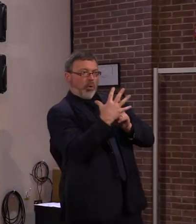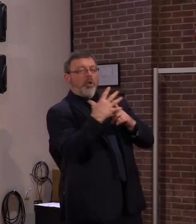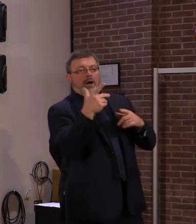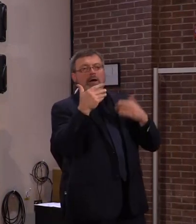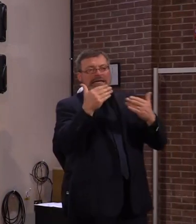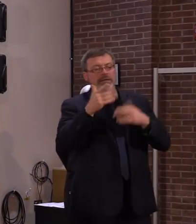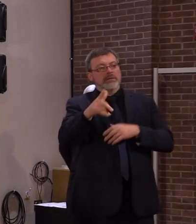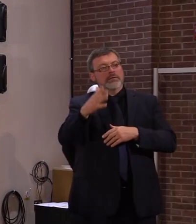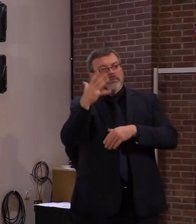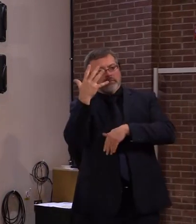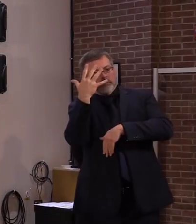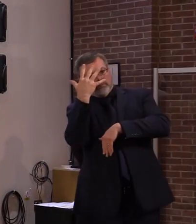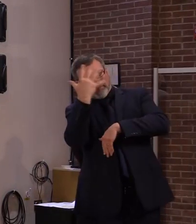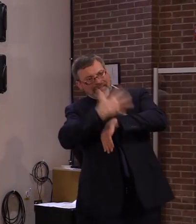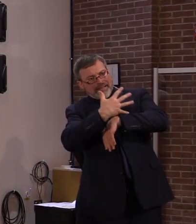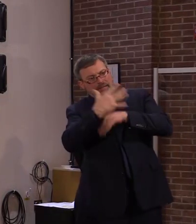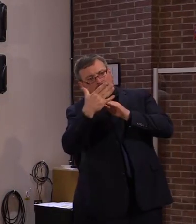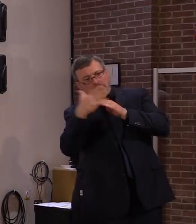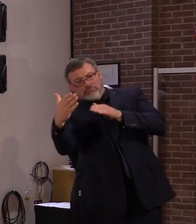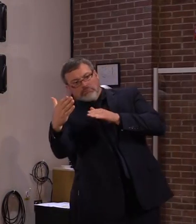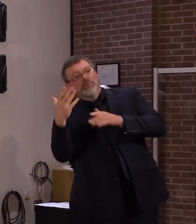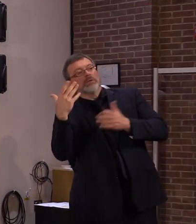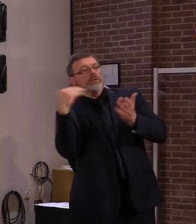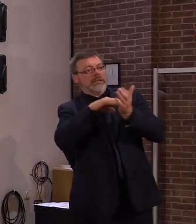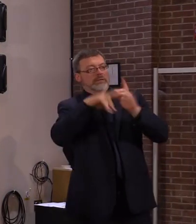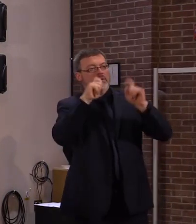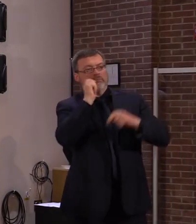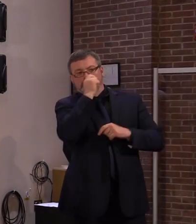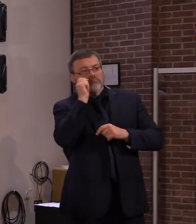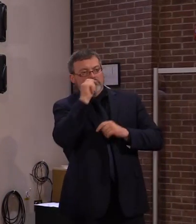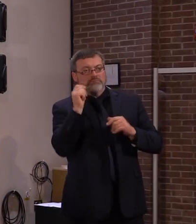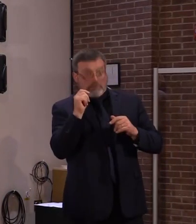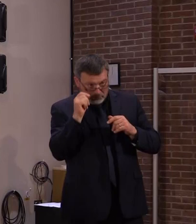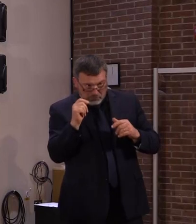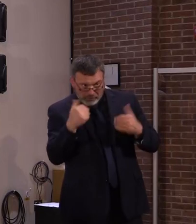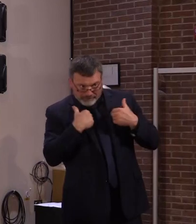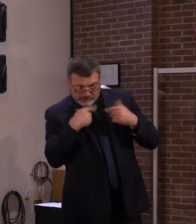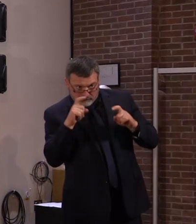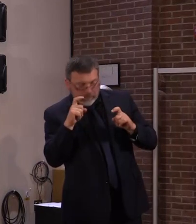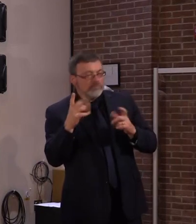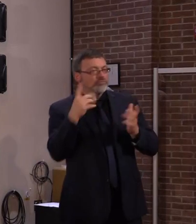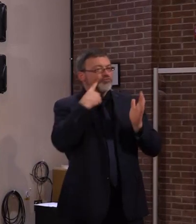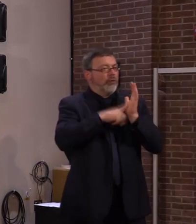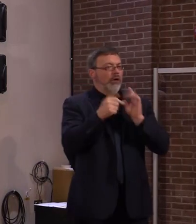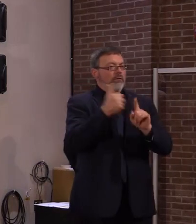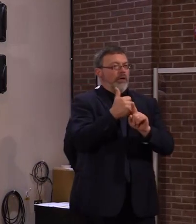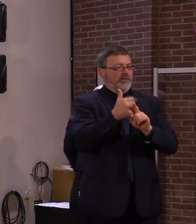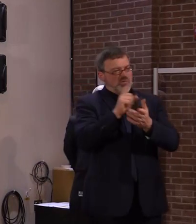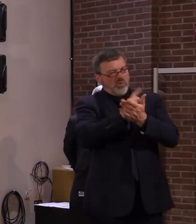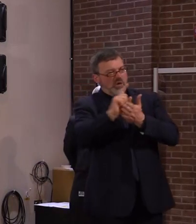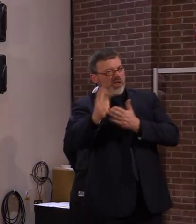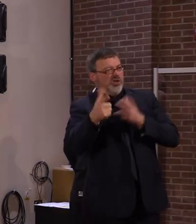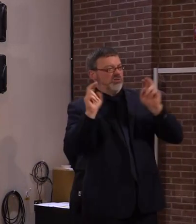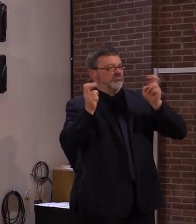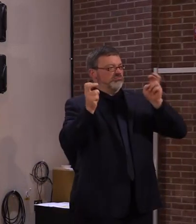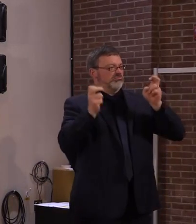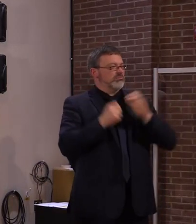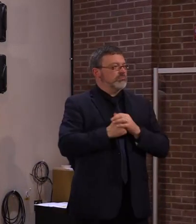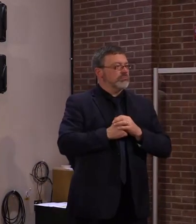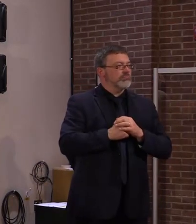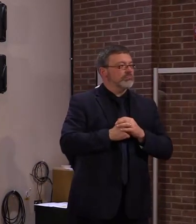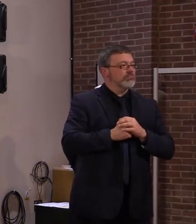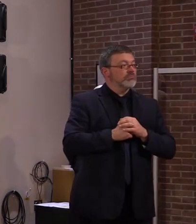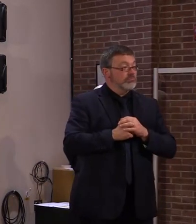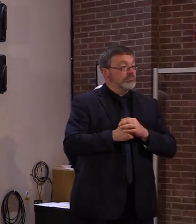risk of COVID-19, older adults and those with significant underlying medical conditions. And